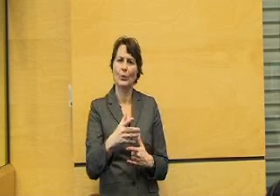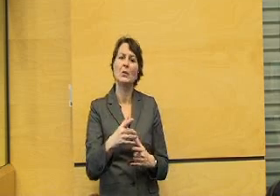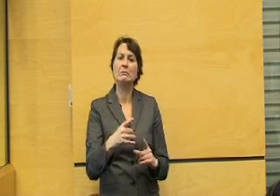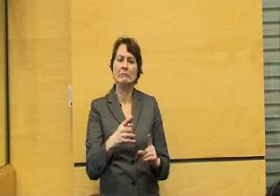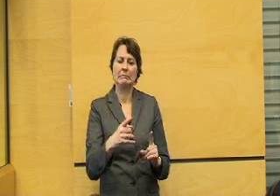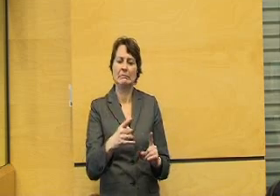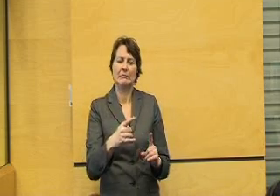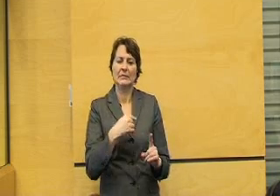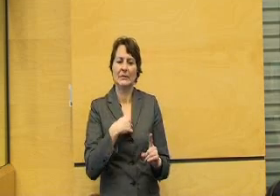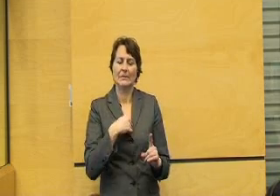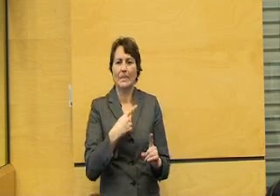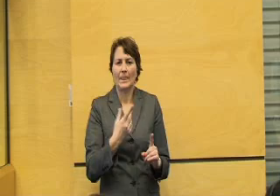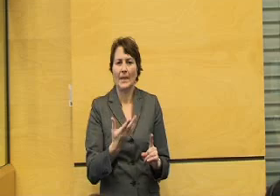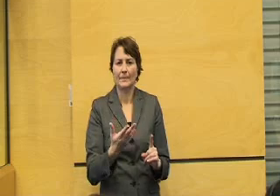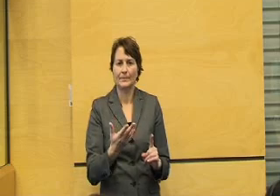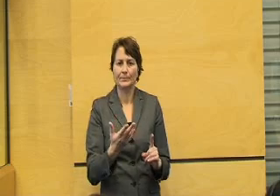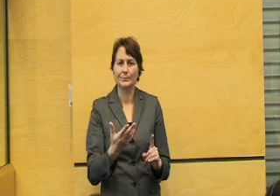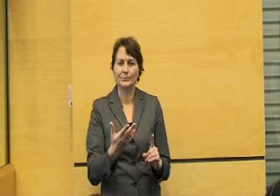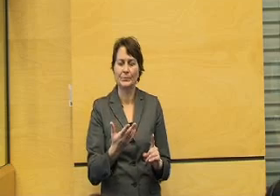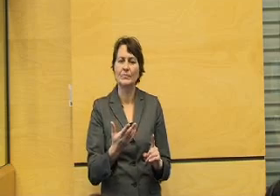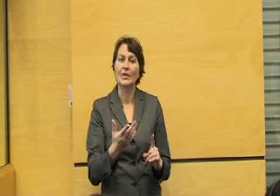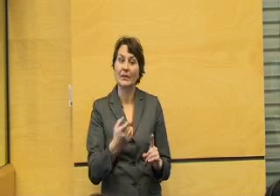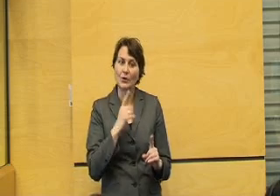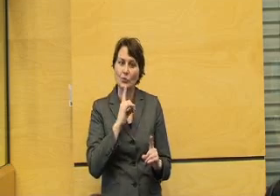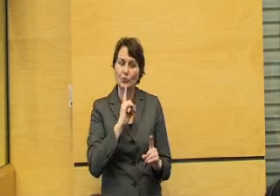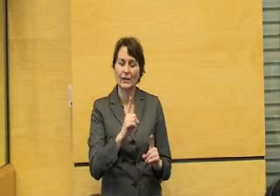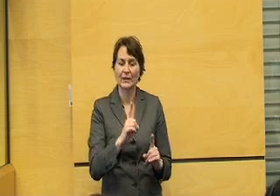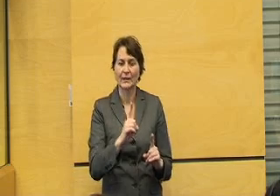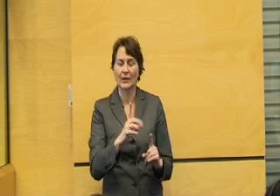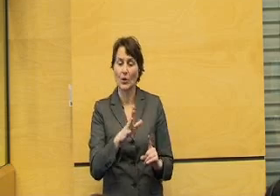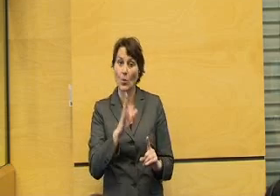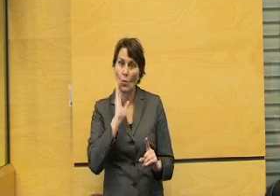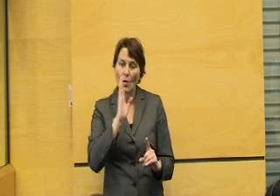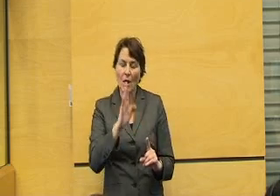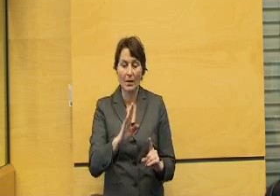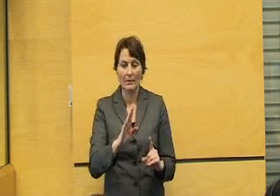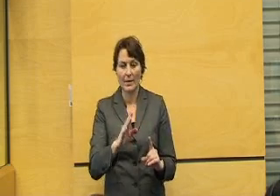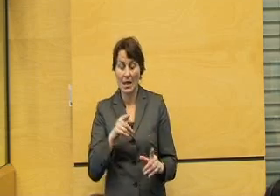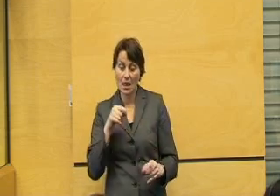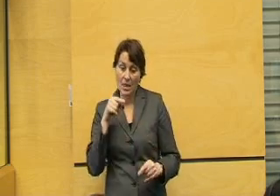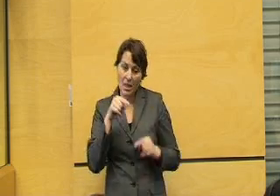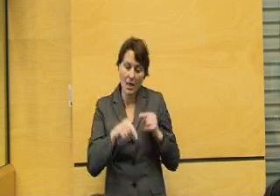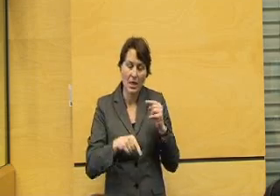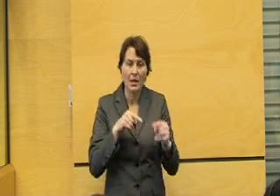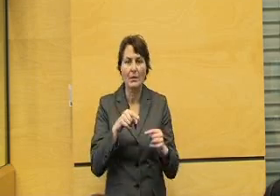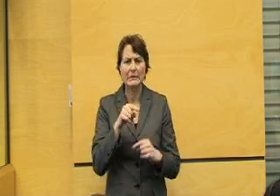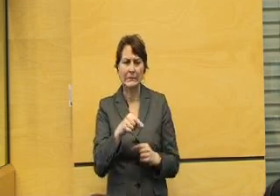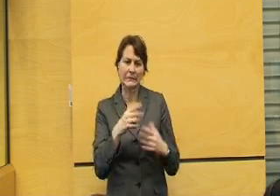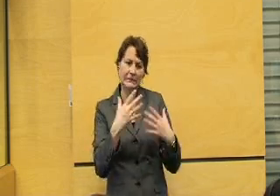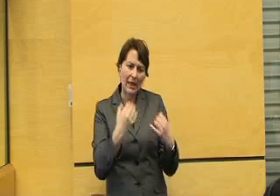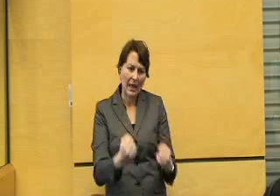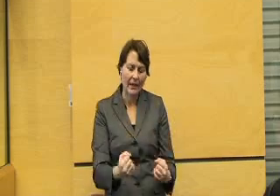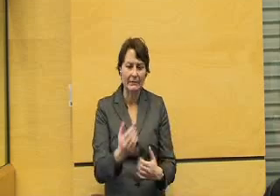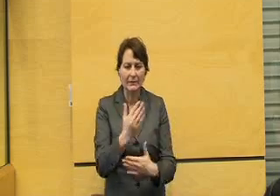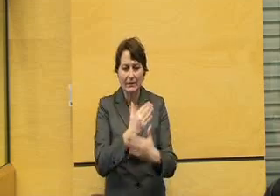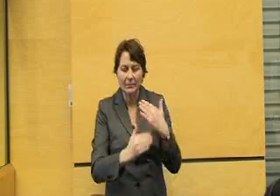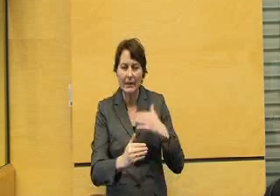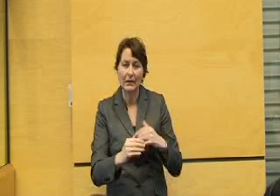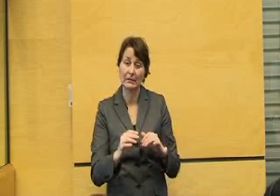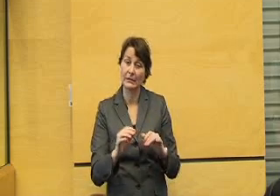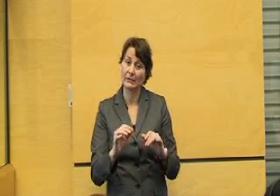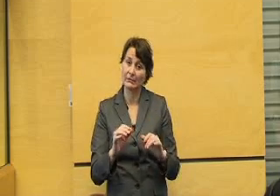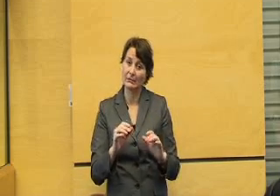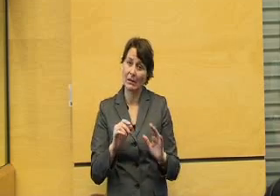victims of corporate punishment because of the disability and because of the lack